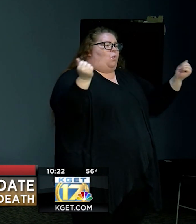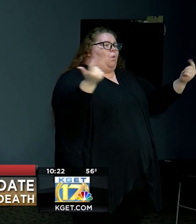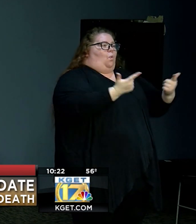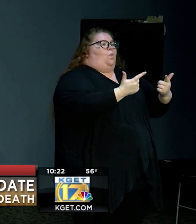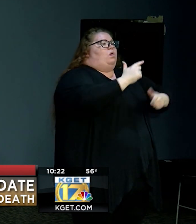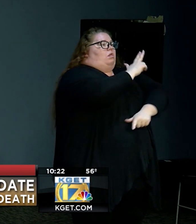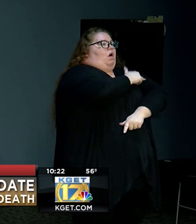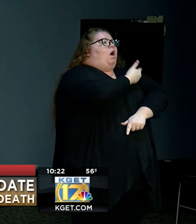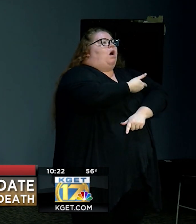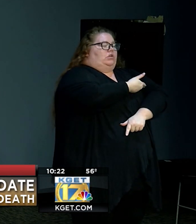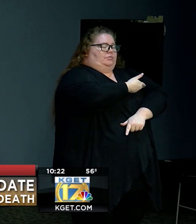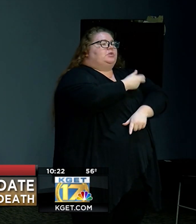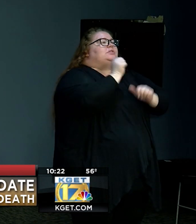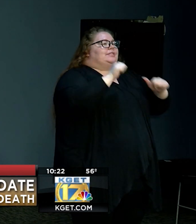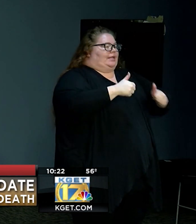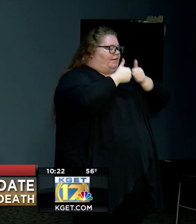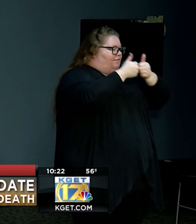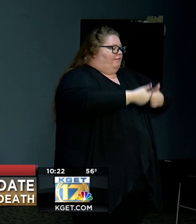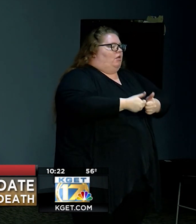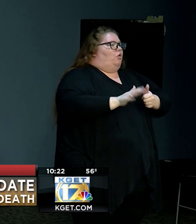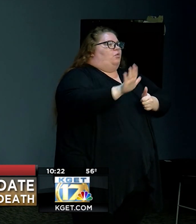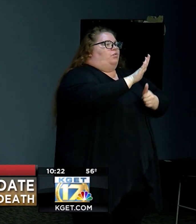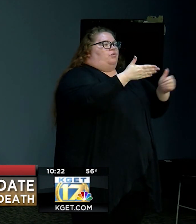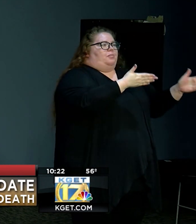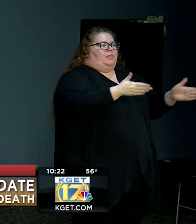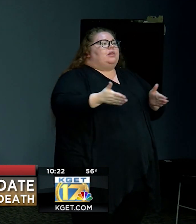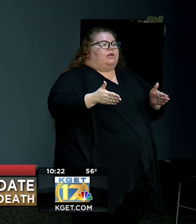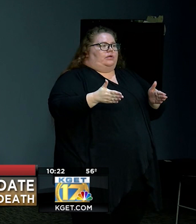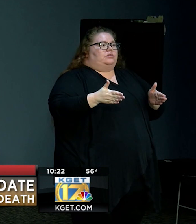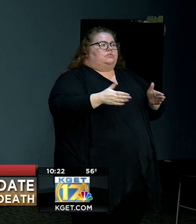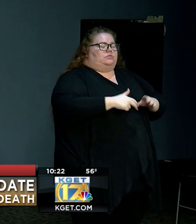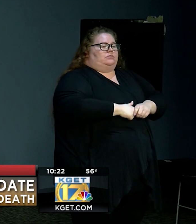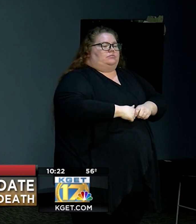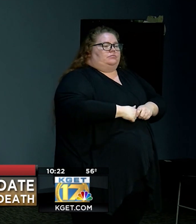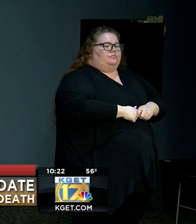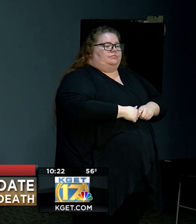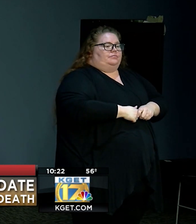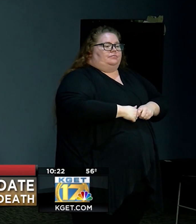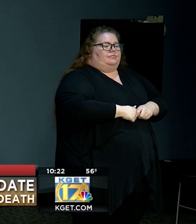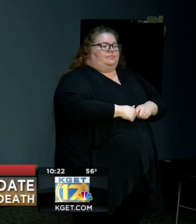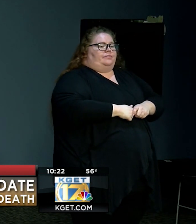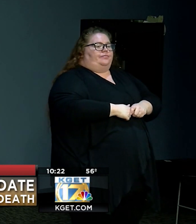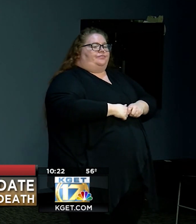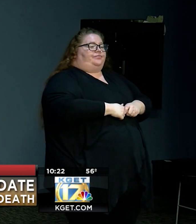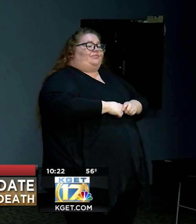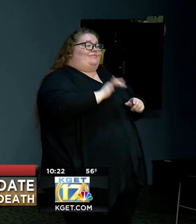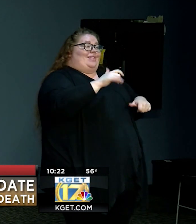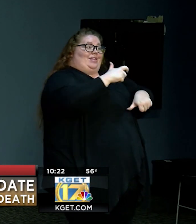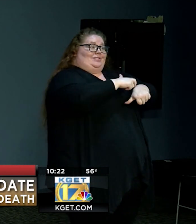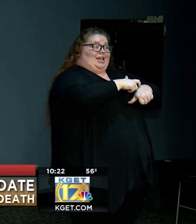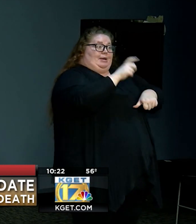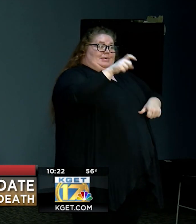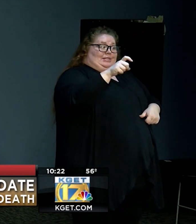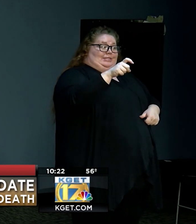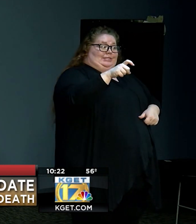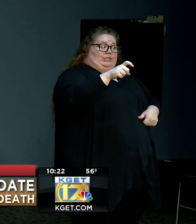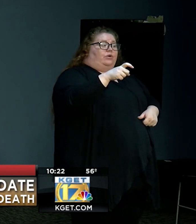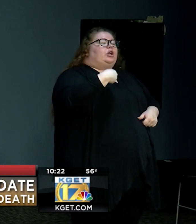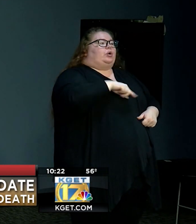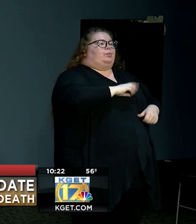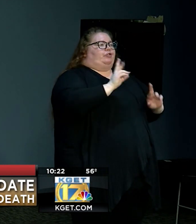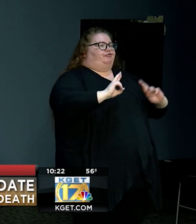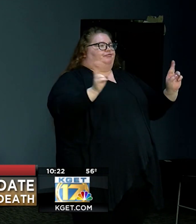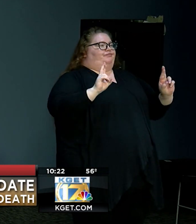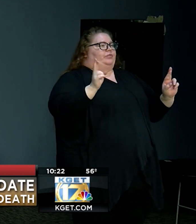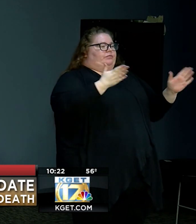to execute on their plans, to be able to surge when that time comes and if it's necessary for the